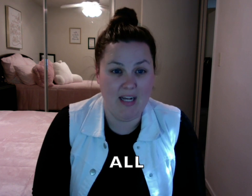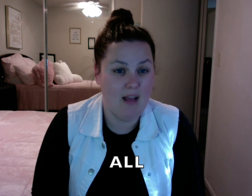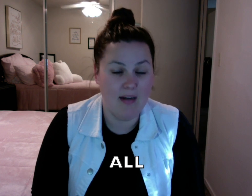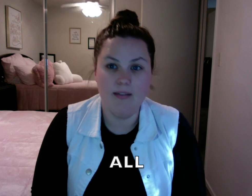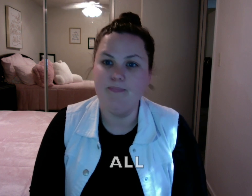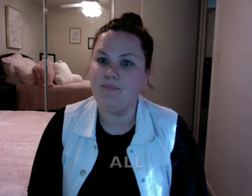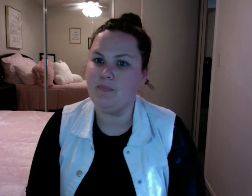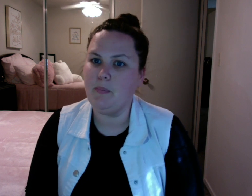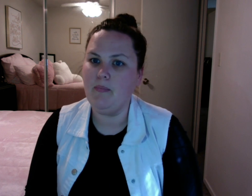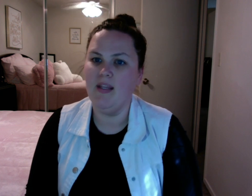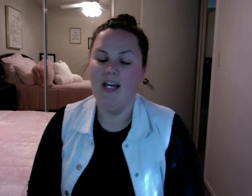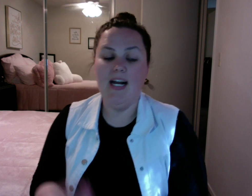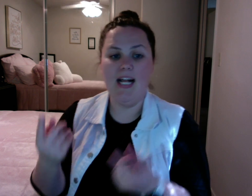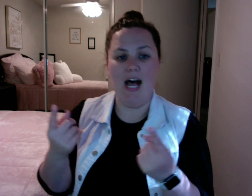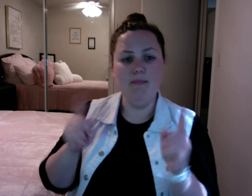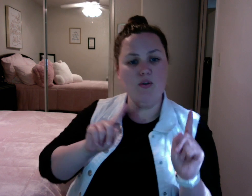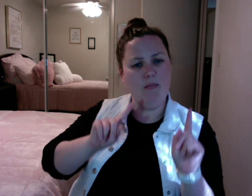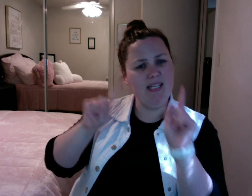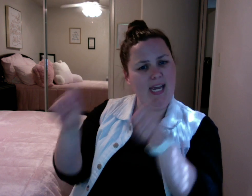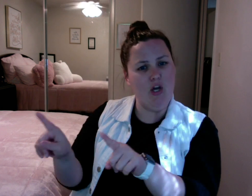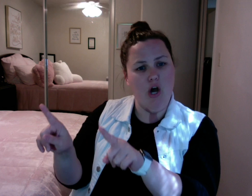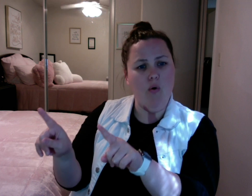lot. Come, so remember the sign go?